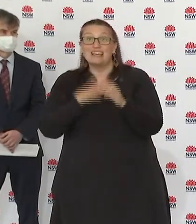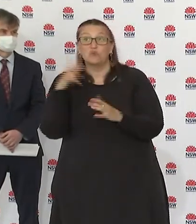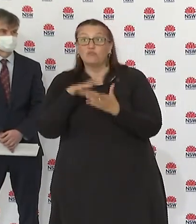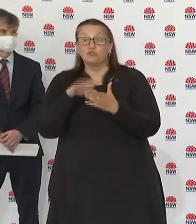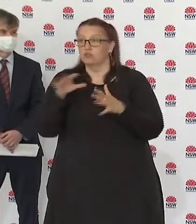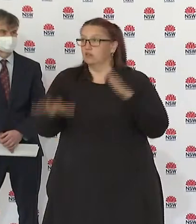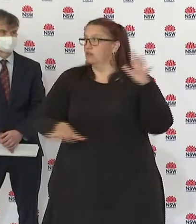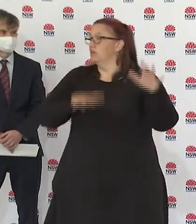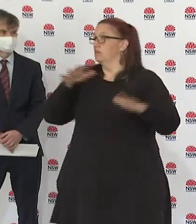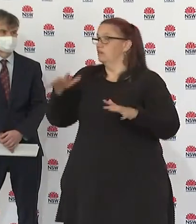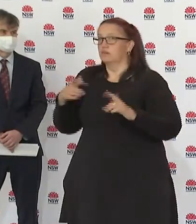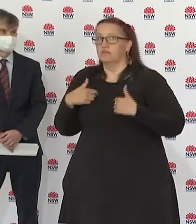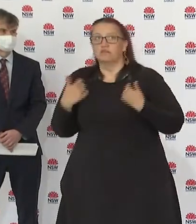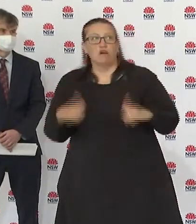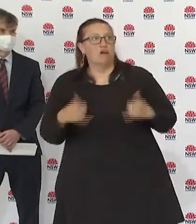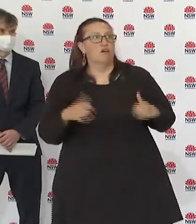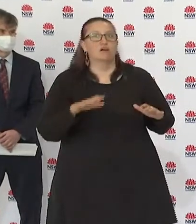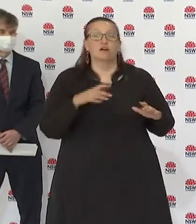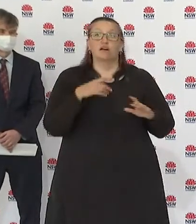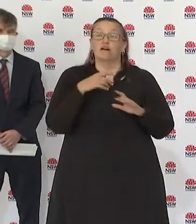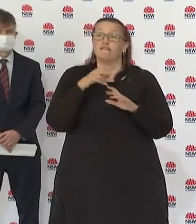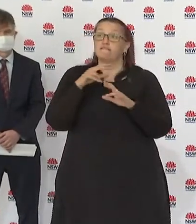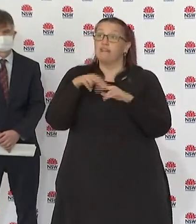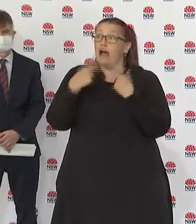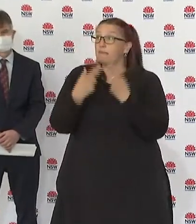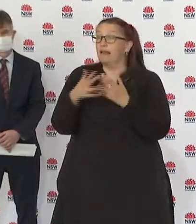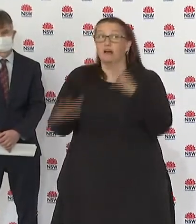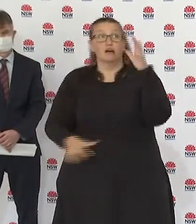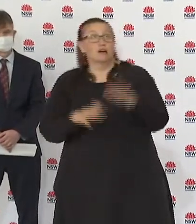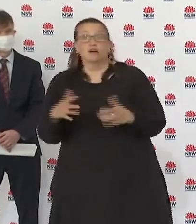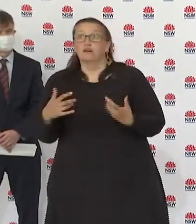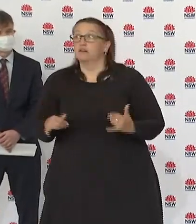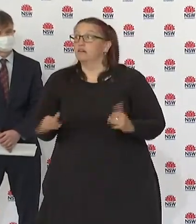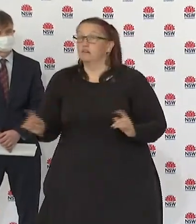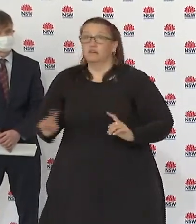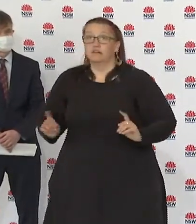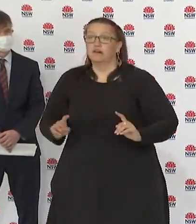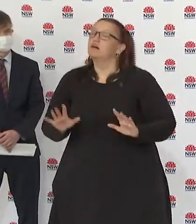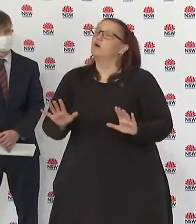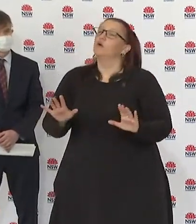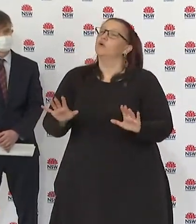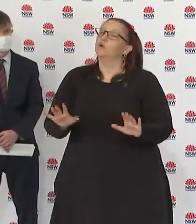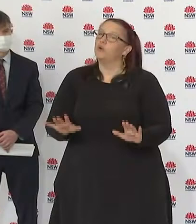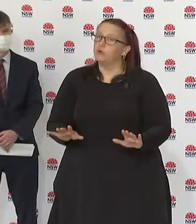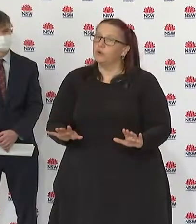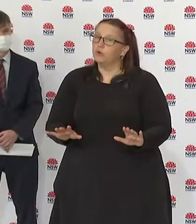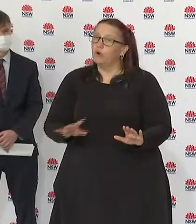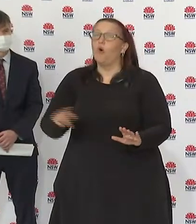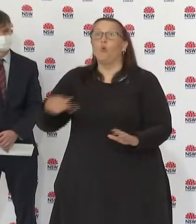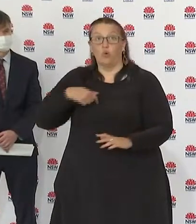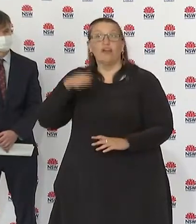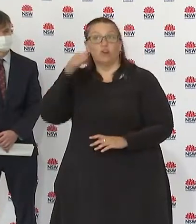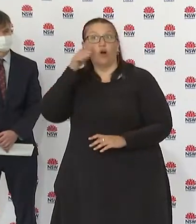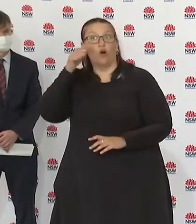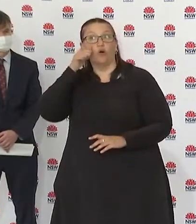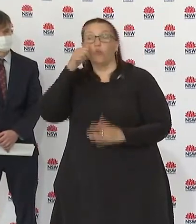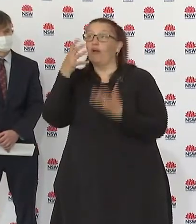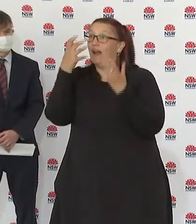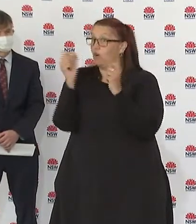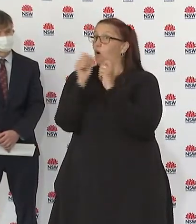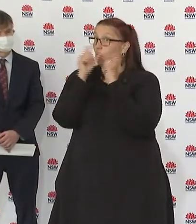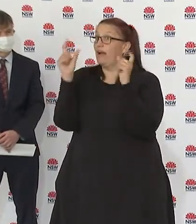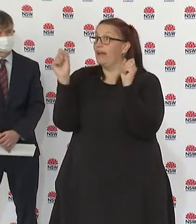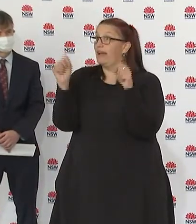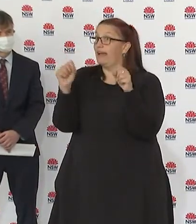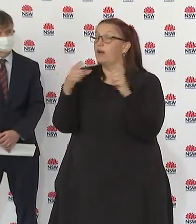student or your family, because I know it's as stressful for parents and loved ones as it is for the Year 12 student, and also for the community of schools,